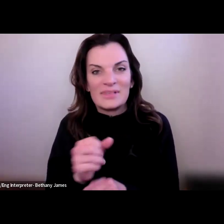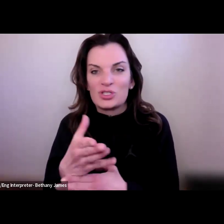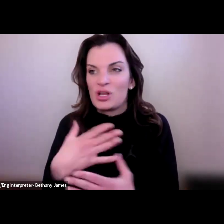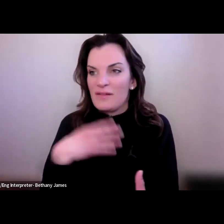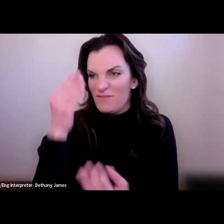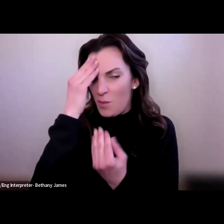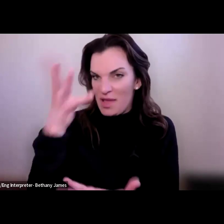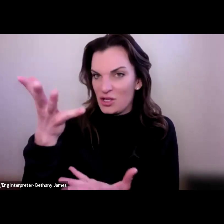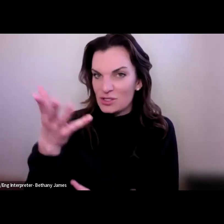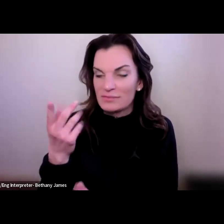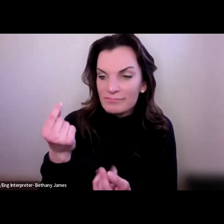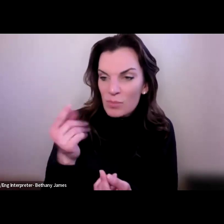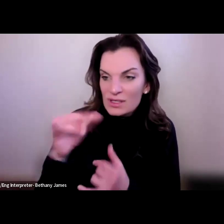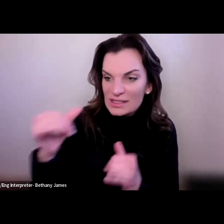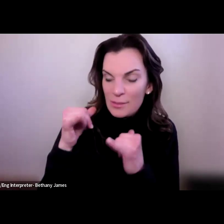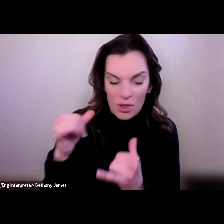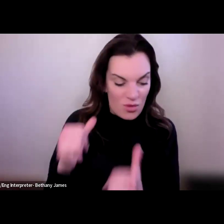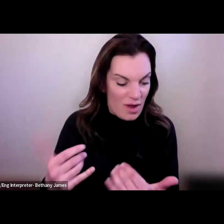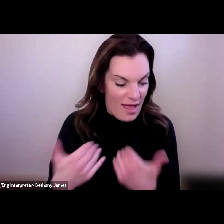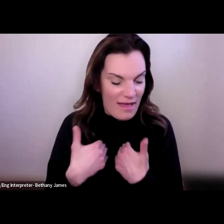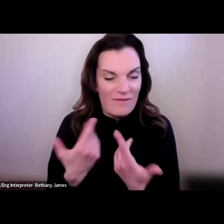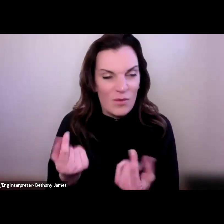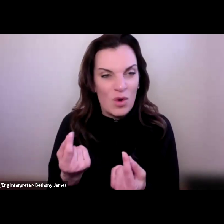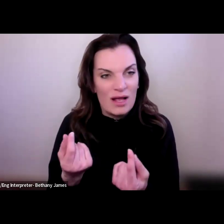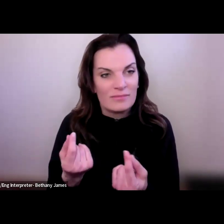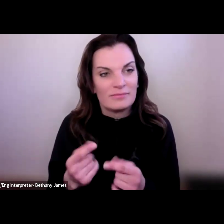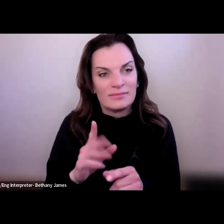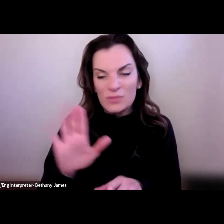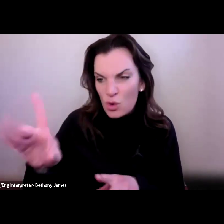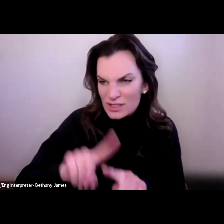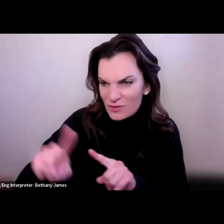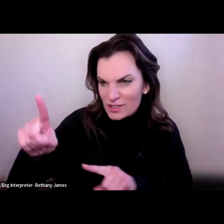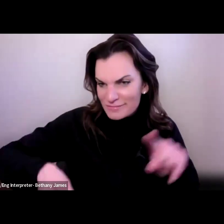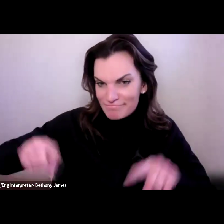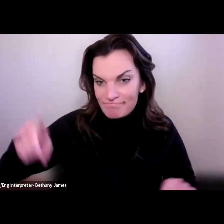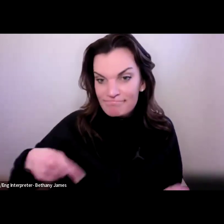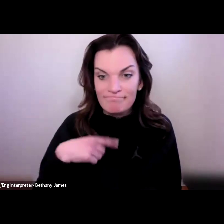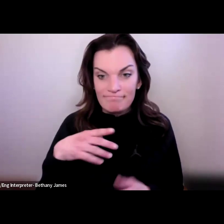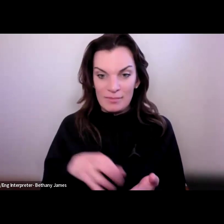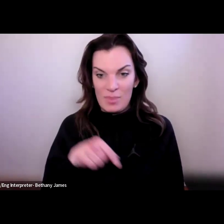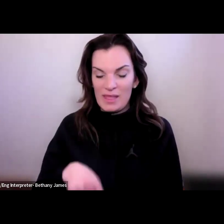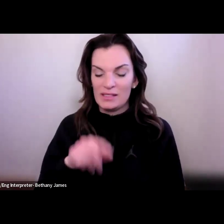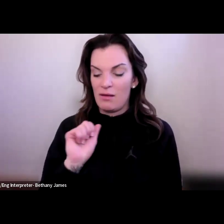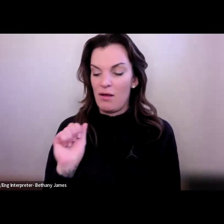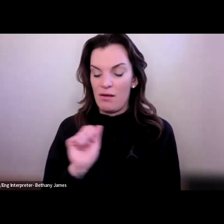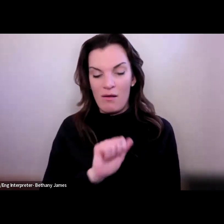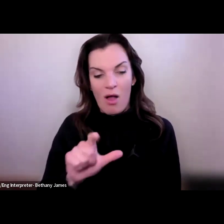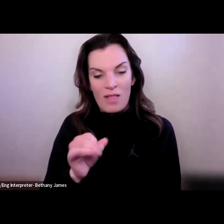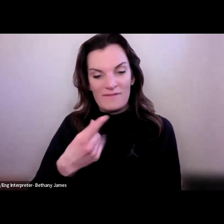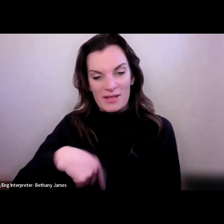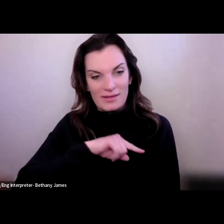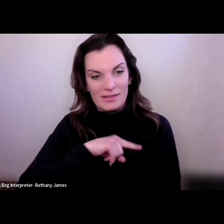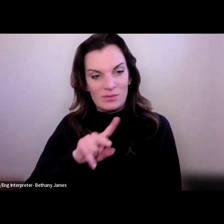together, find what's similar, find what's different. And I was so excited to learn about the All of Us program because